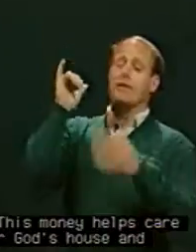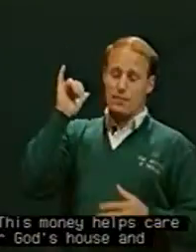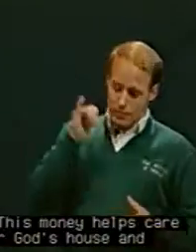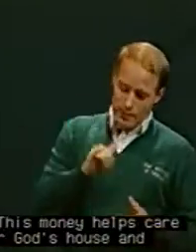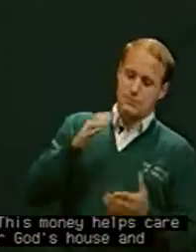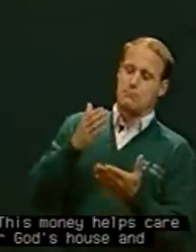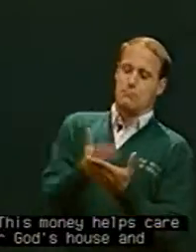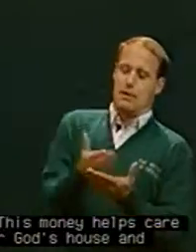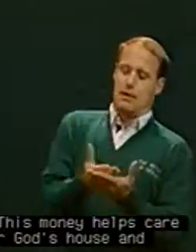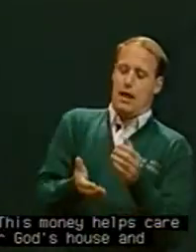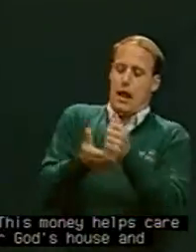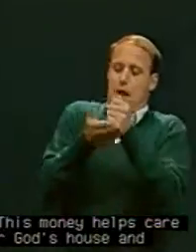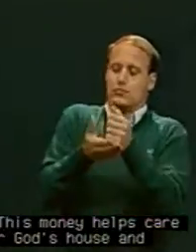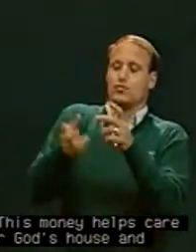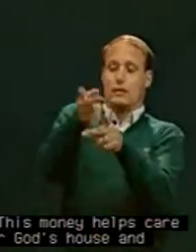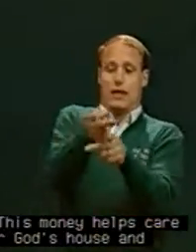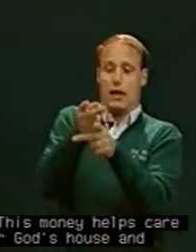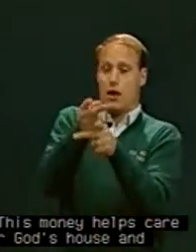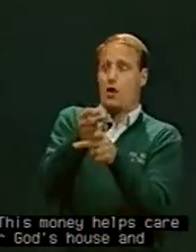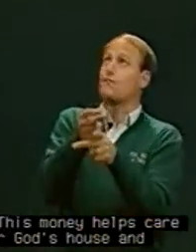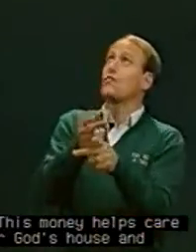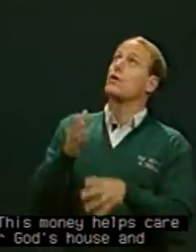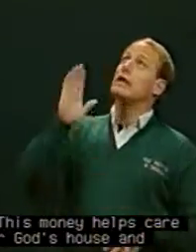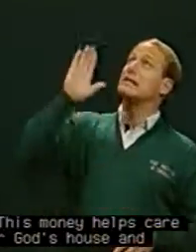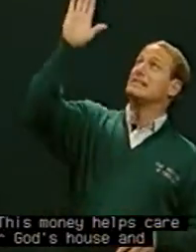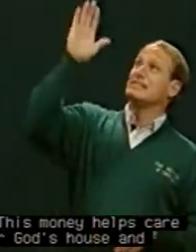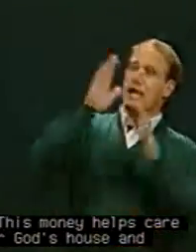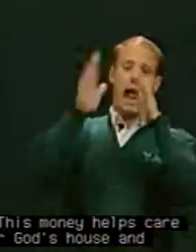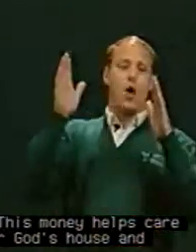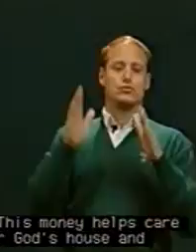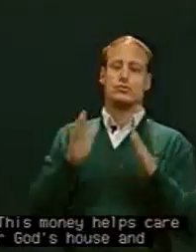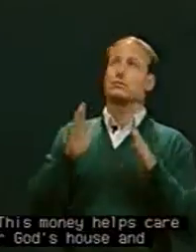This money helps care for God's house and